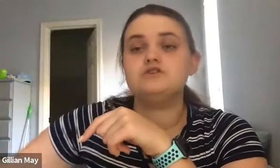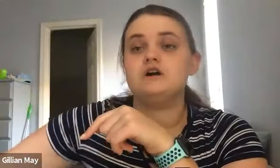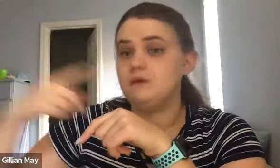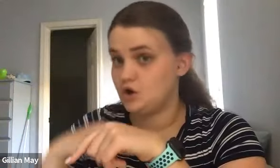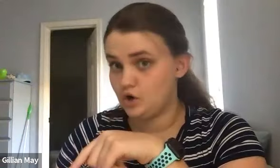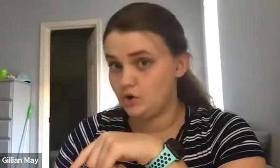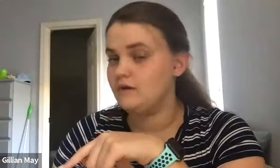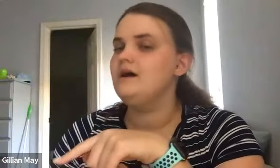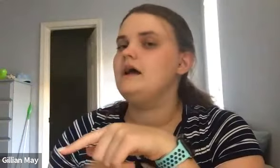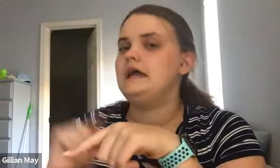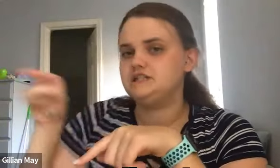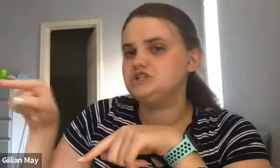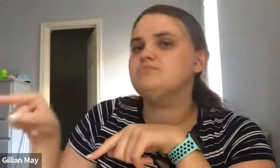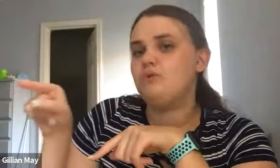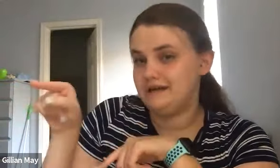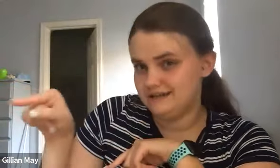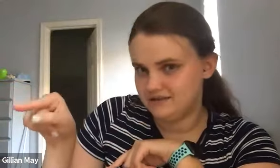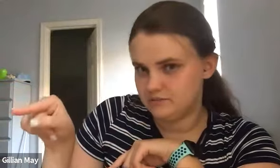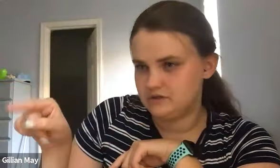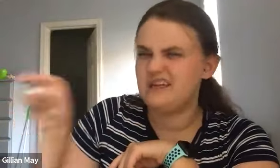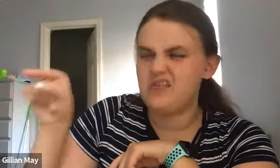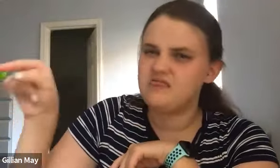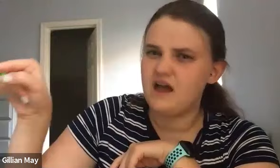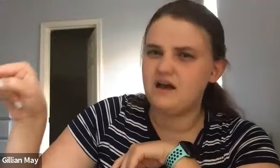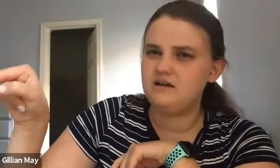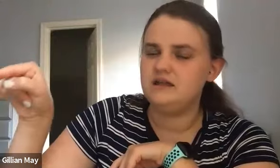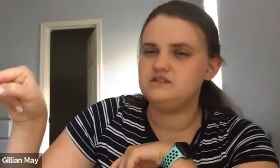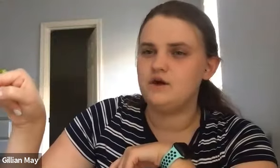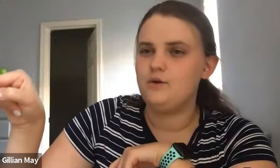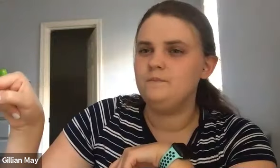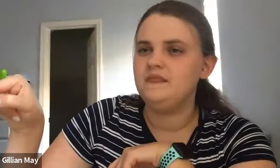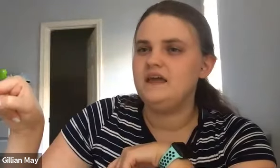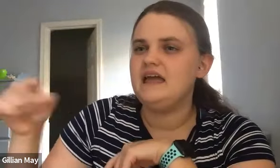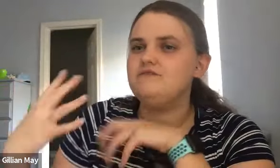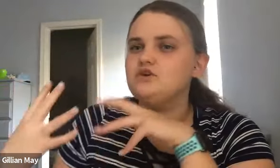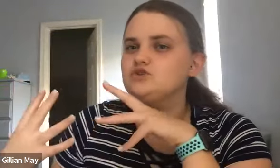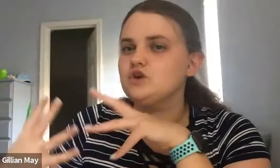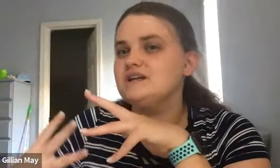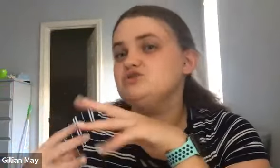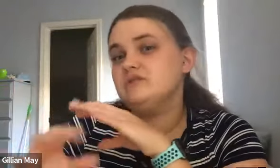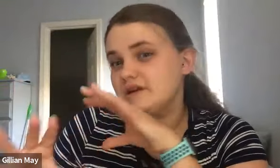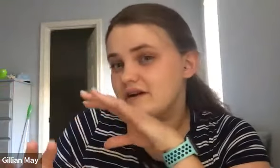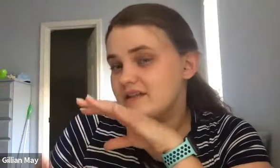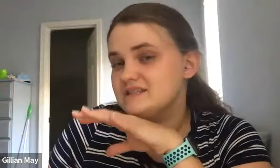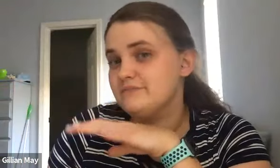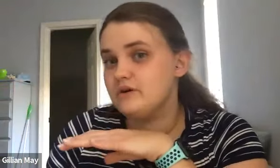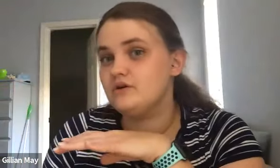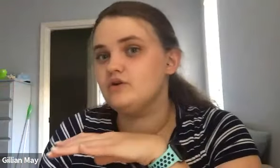talking about a girl. It's just pointing to the person like that. And so if you're trying to clarify that it's a boy or a